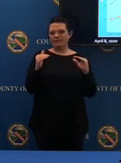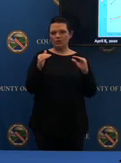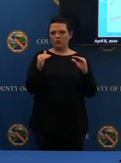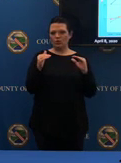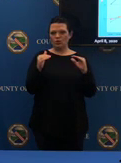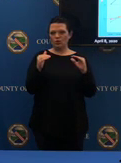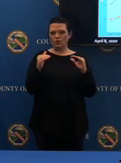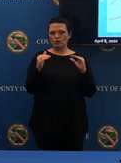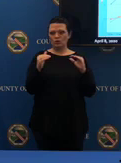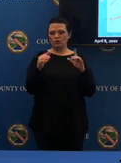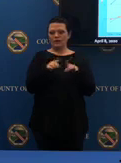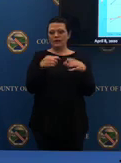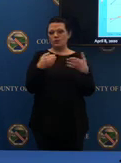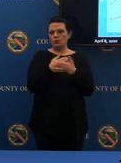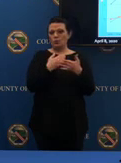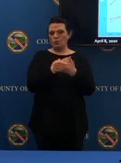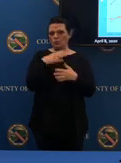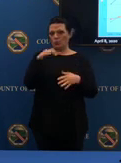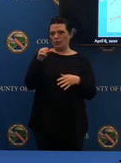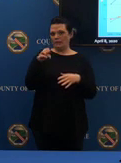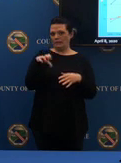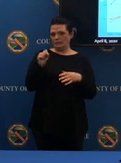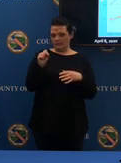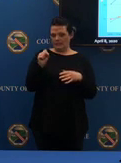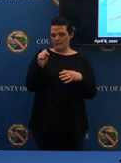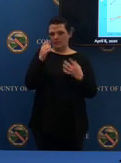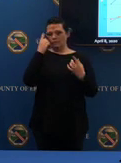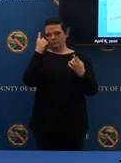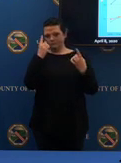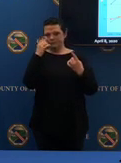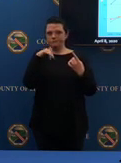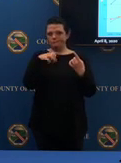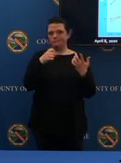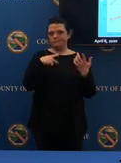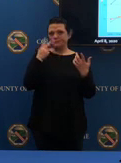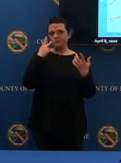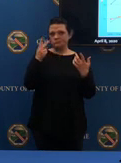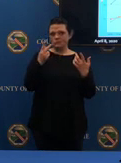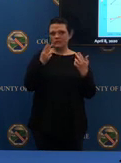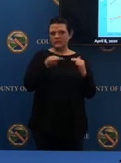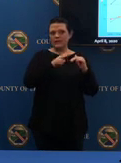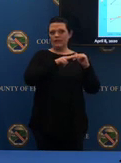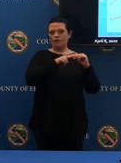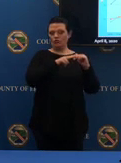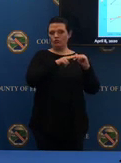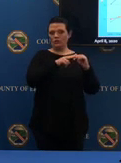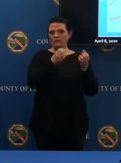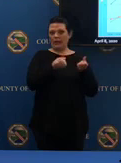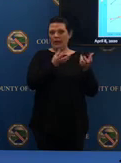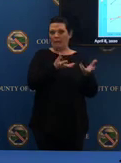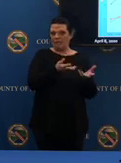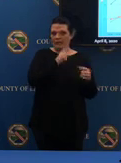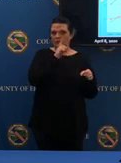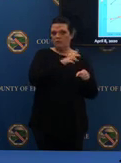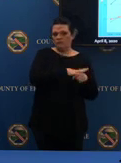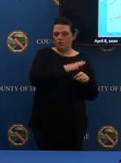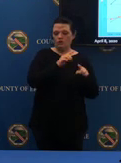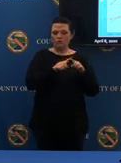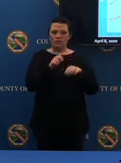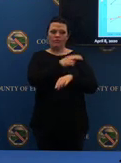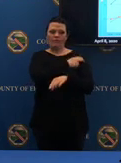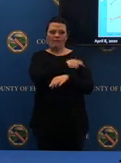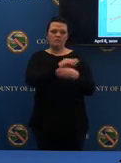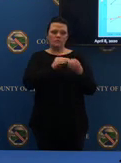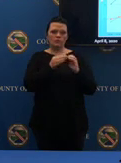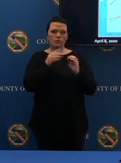we see of new cases. But considering we're seeing growth in cases, we are concerned that the hospitalization numbers will